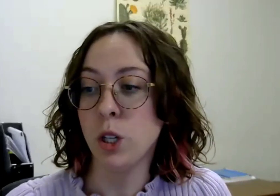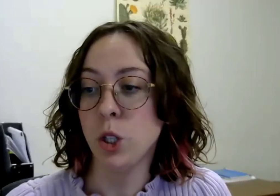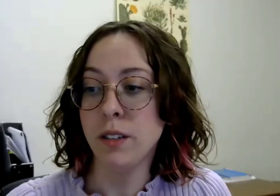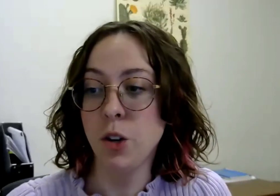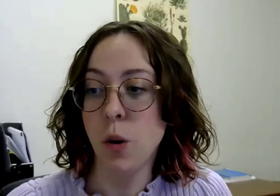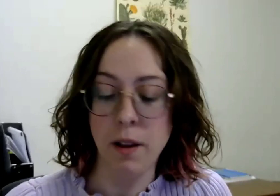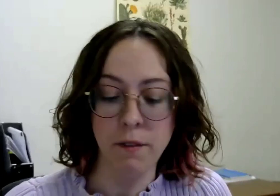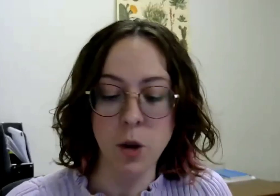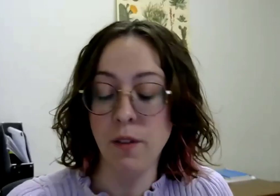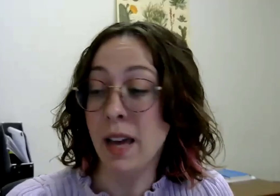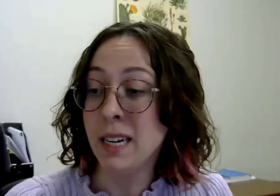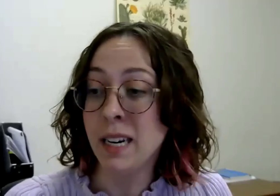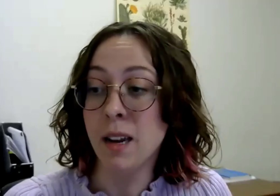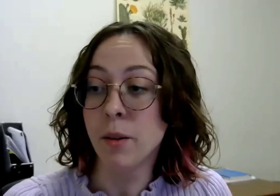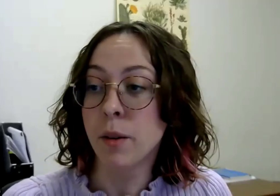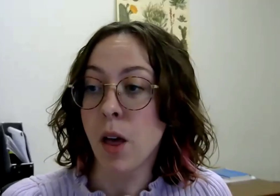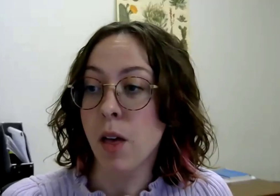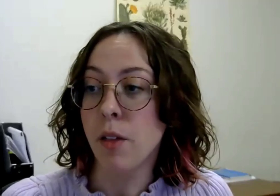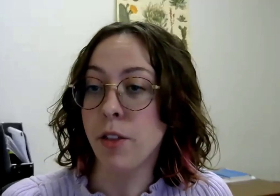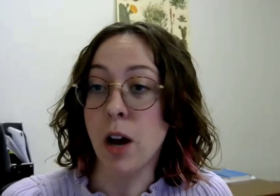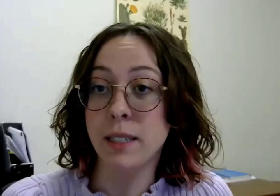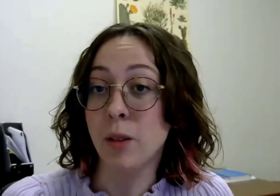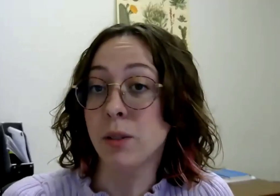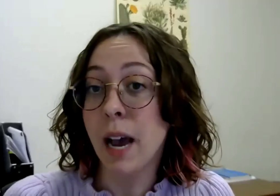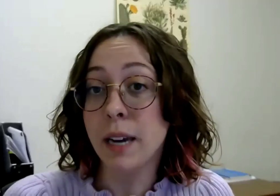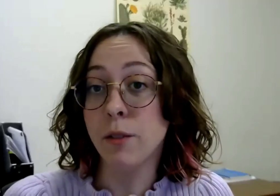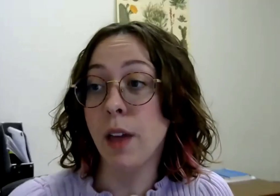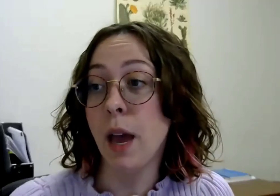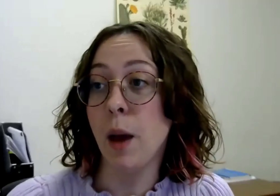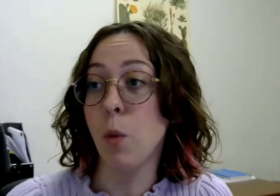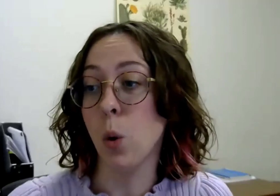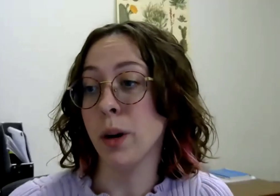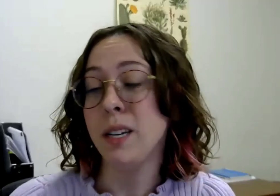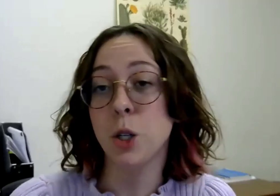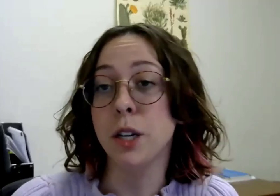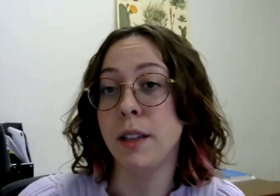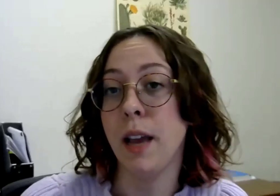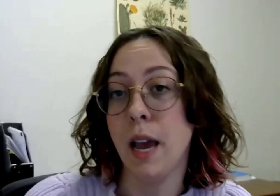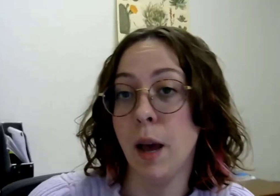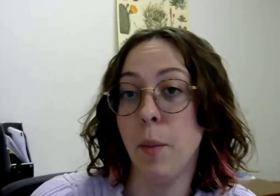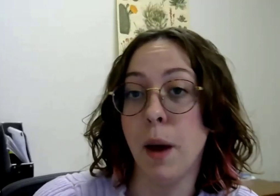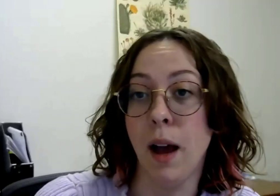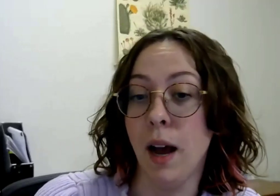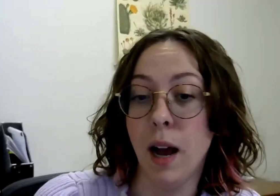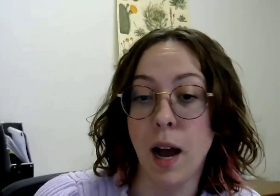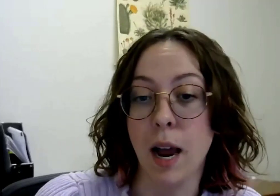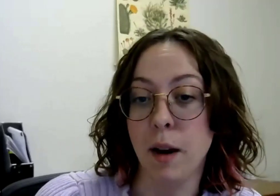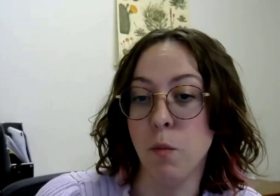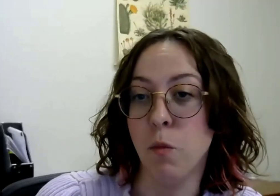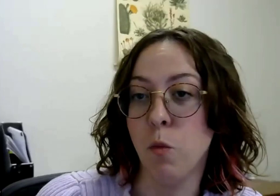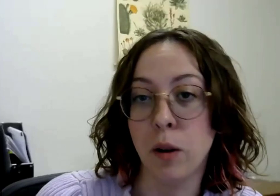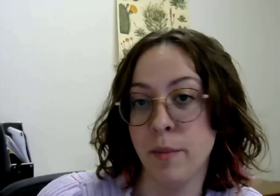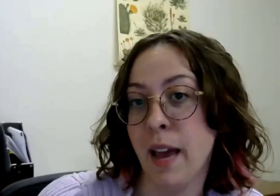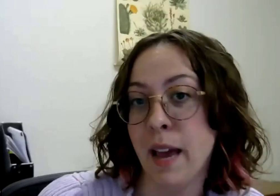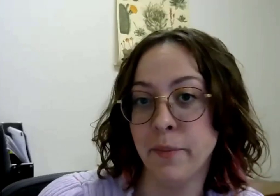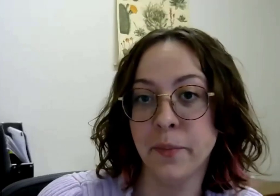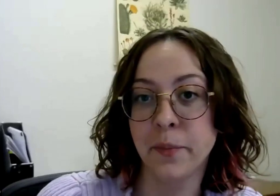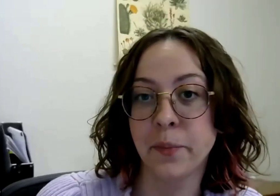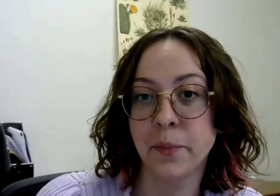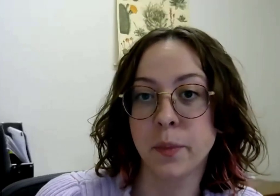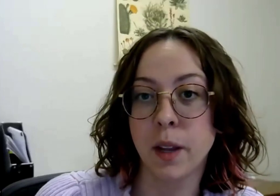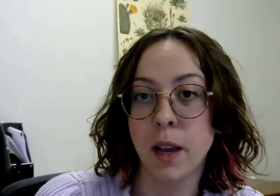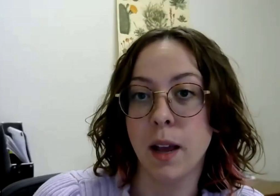guiding questions. If you have any thoughts outside of them or in addition to them, I welcome